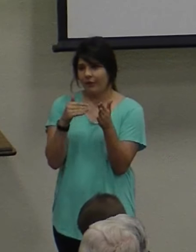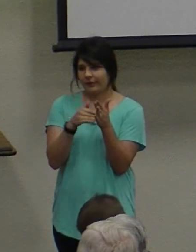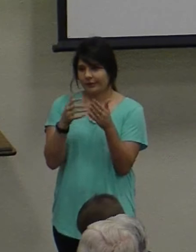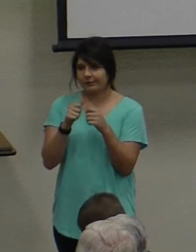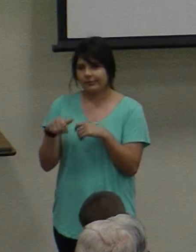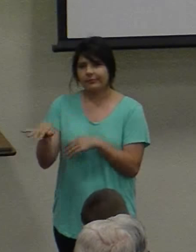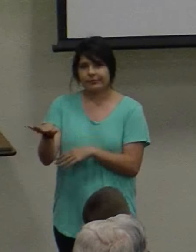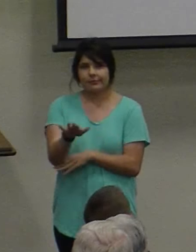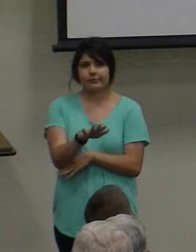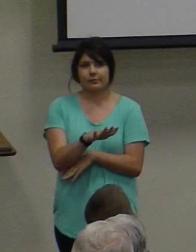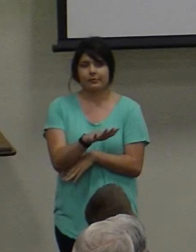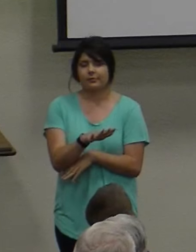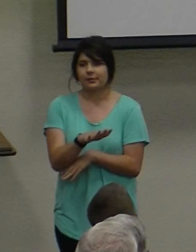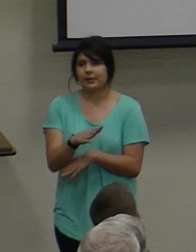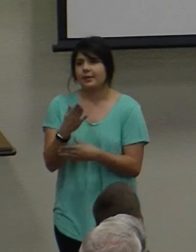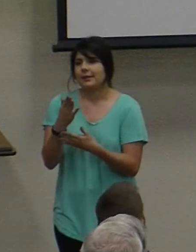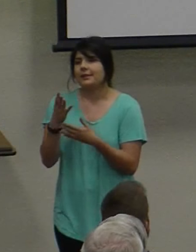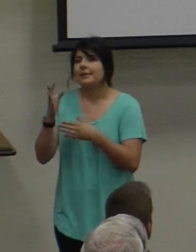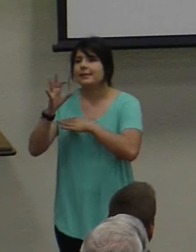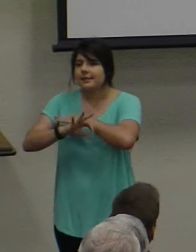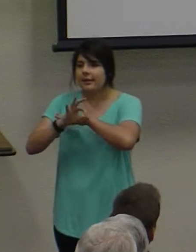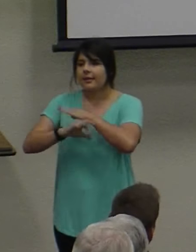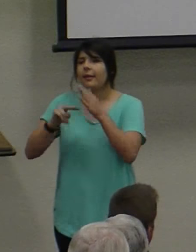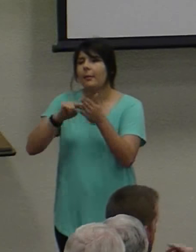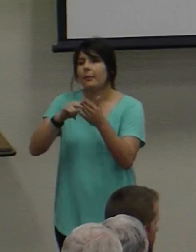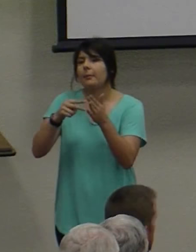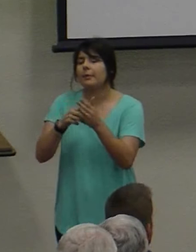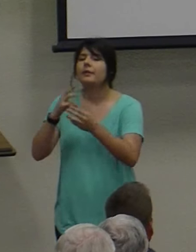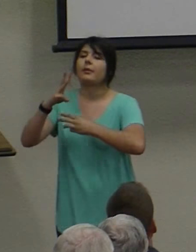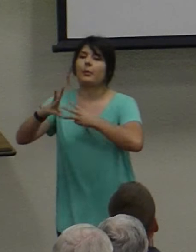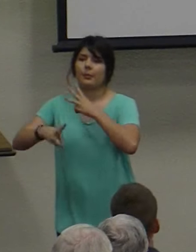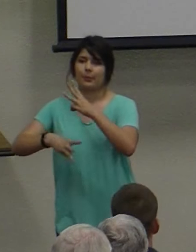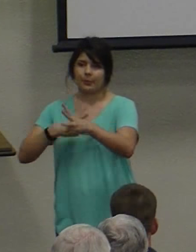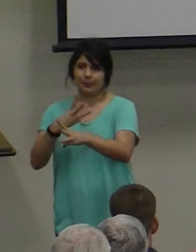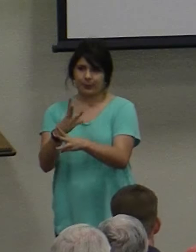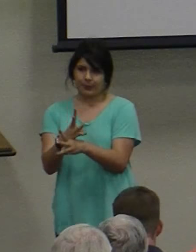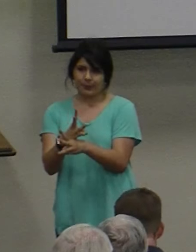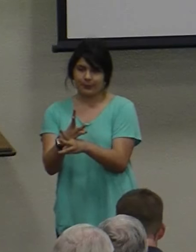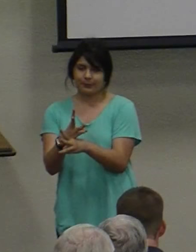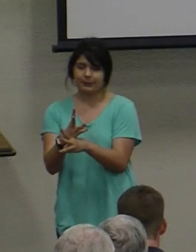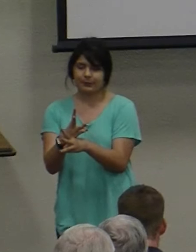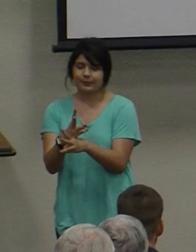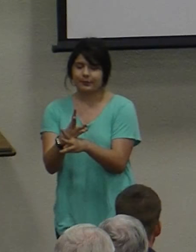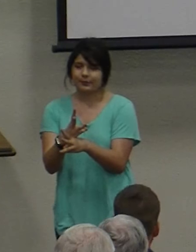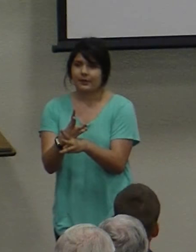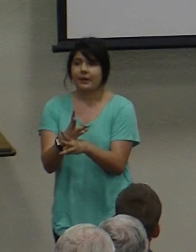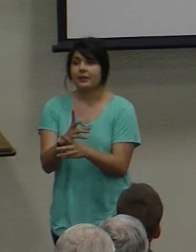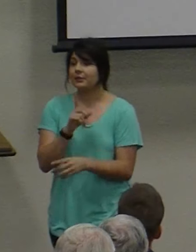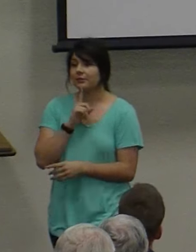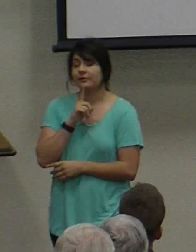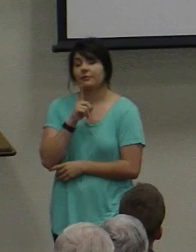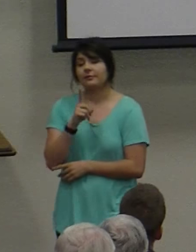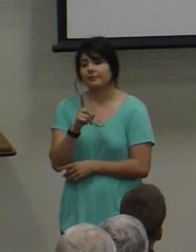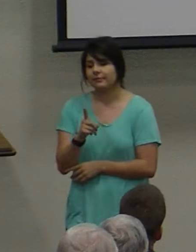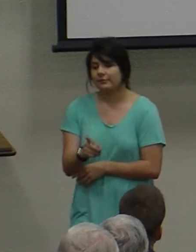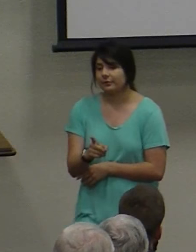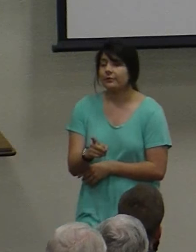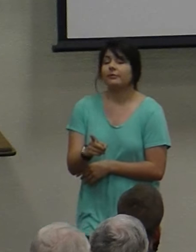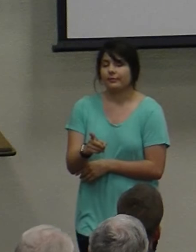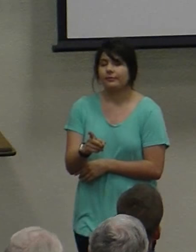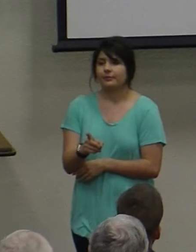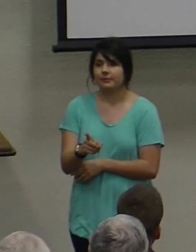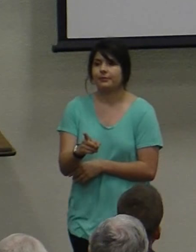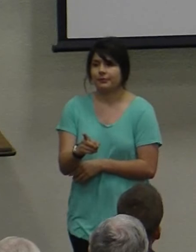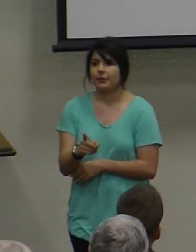here, sunset means the world, is very true when it comes to